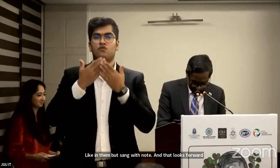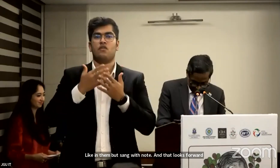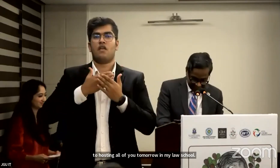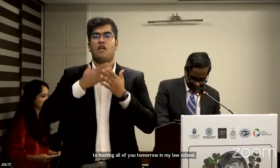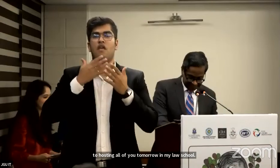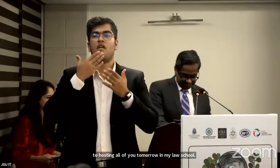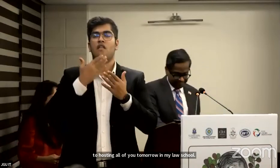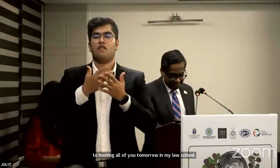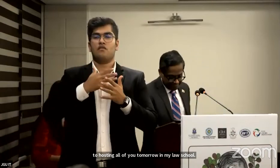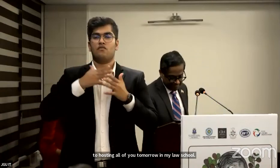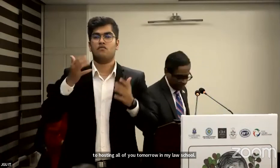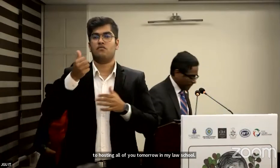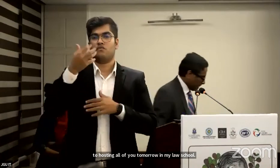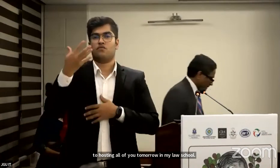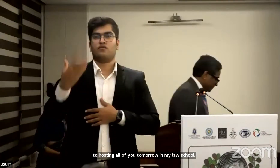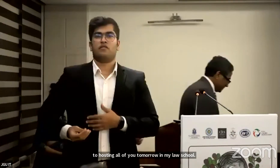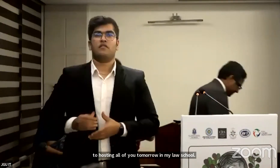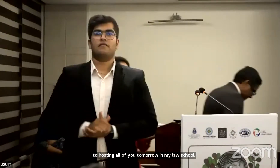night.